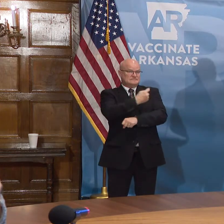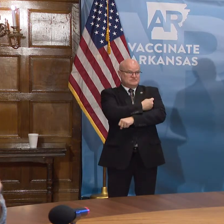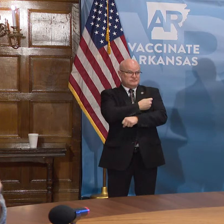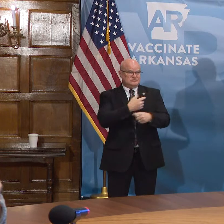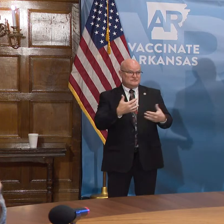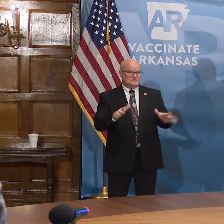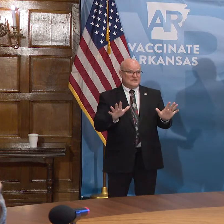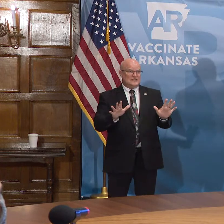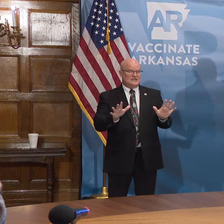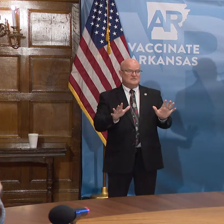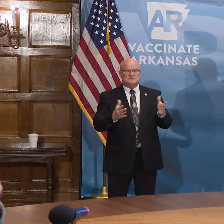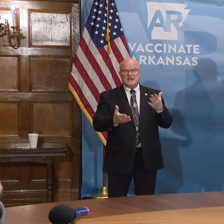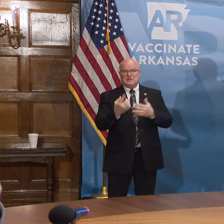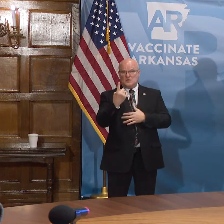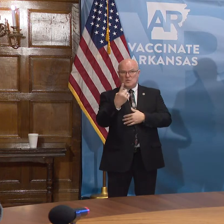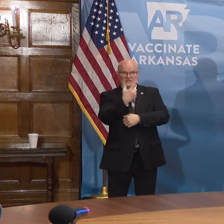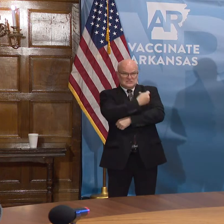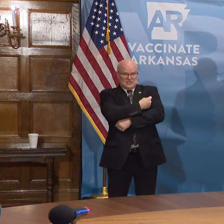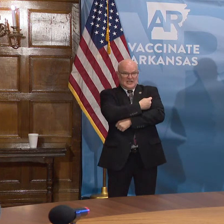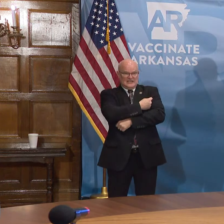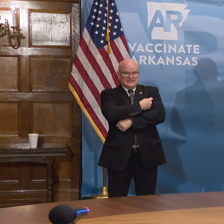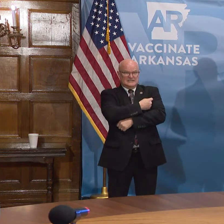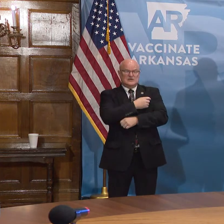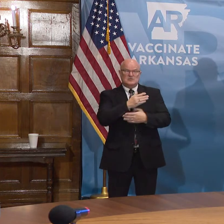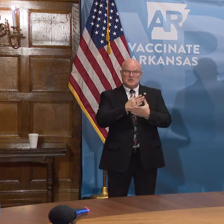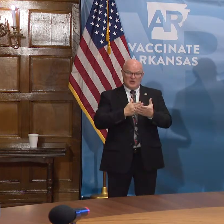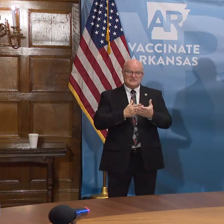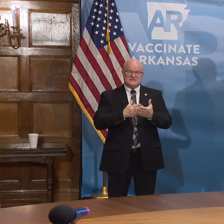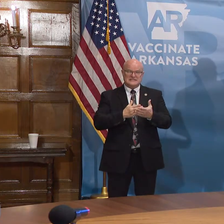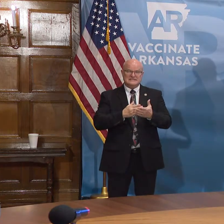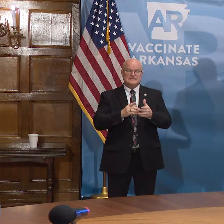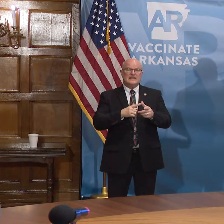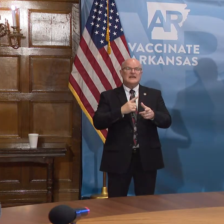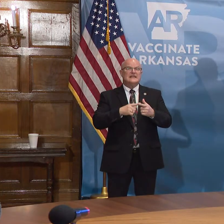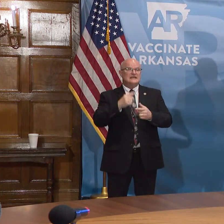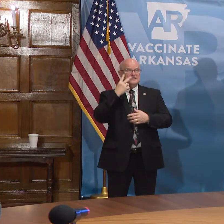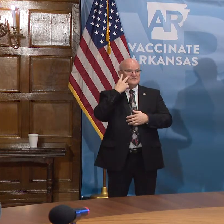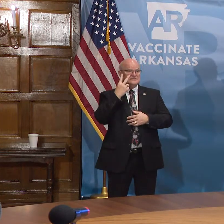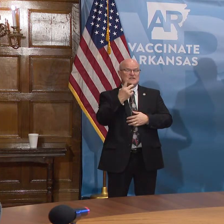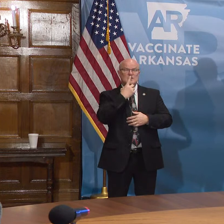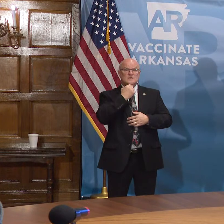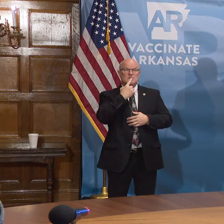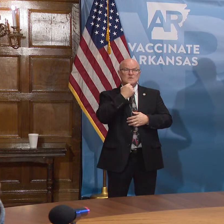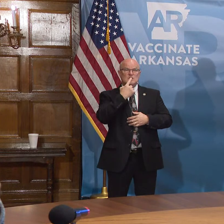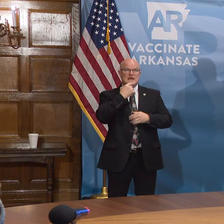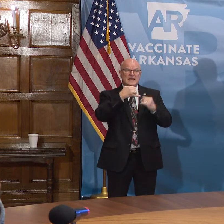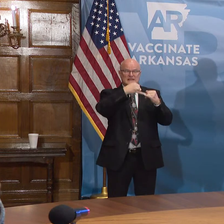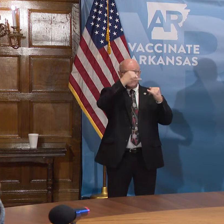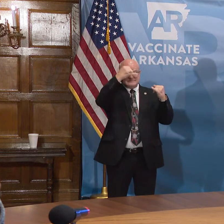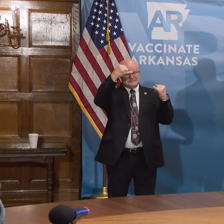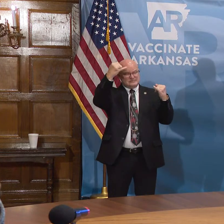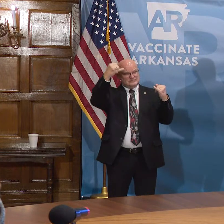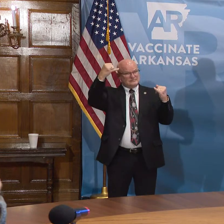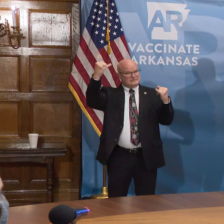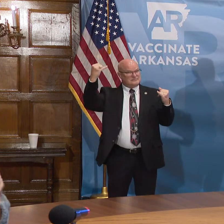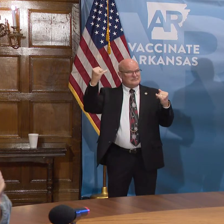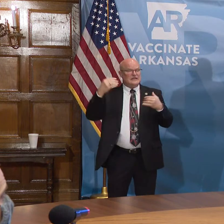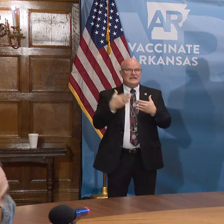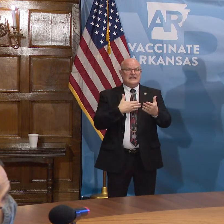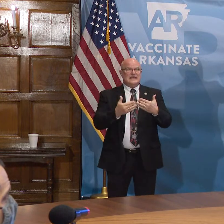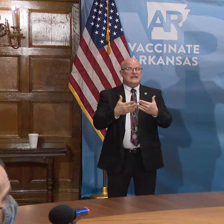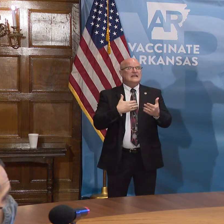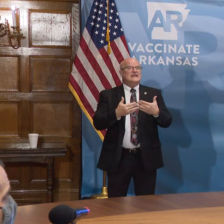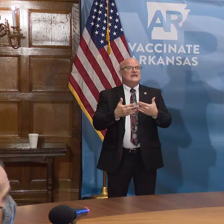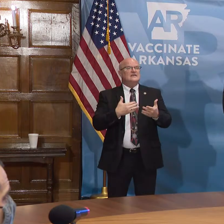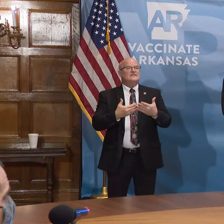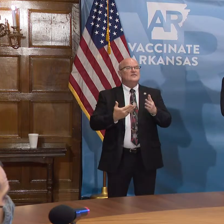immunized, you've only received 1 shot, partially, then you can see how the cases have escalated even